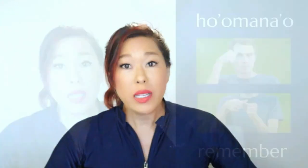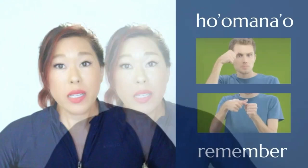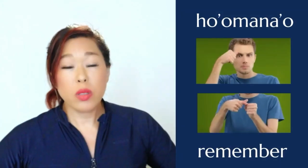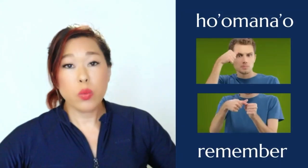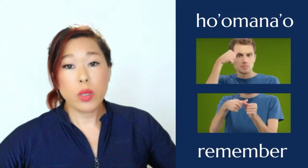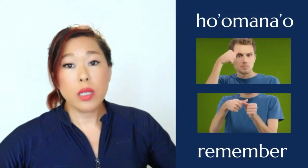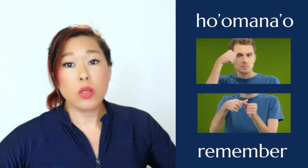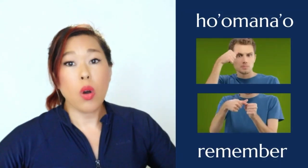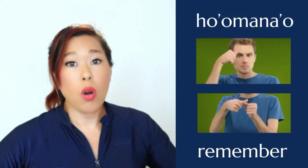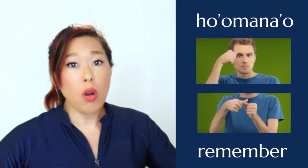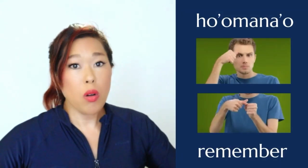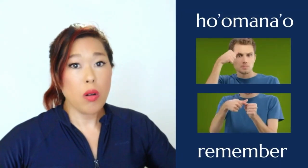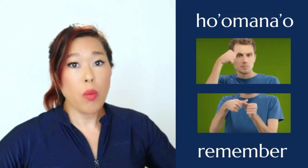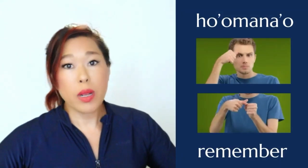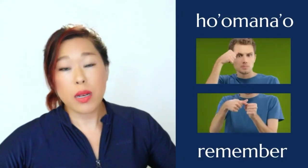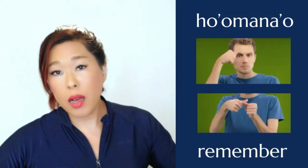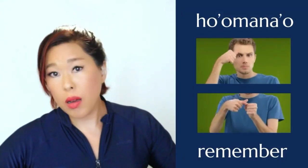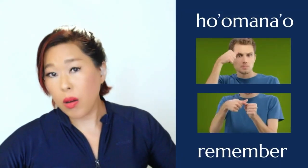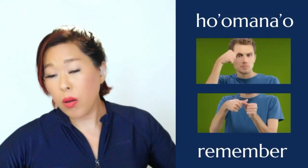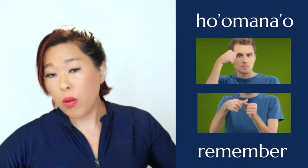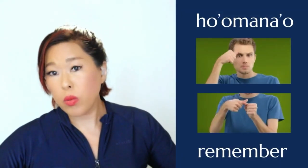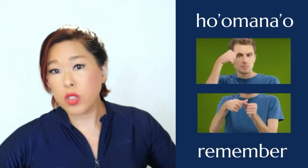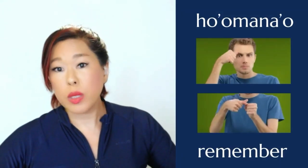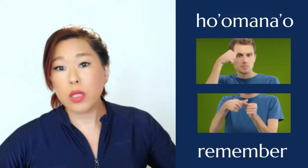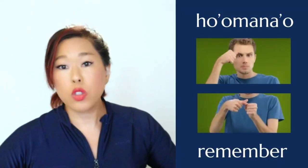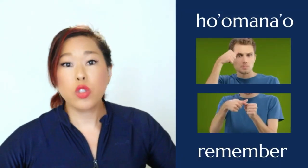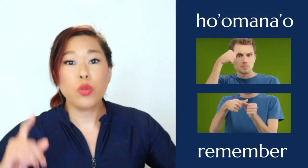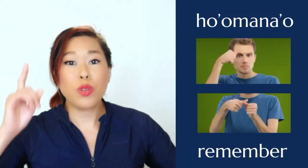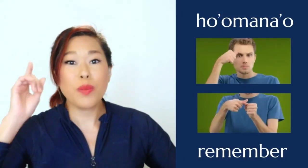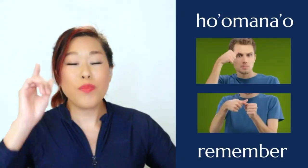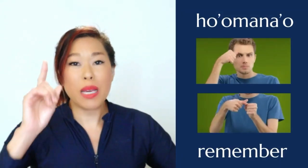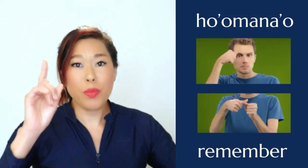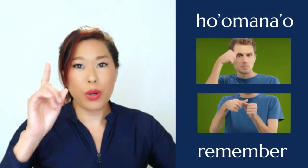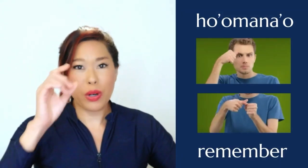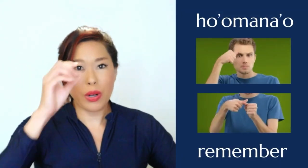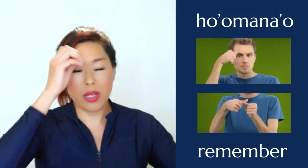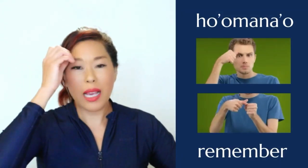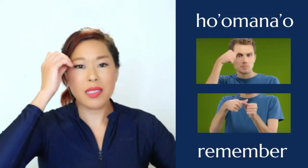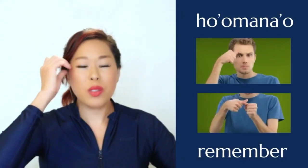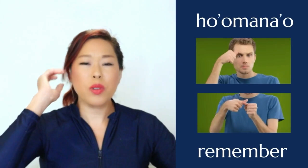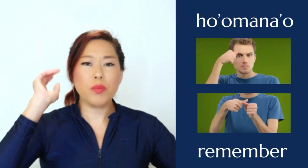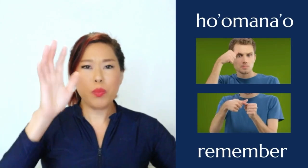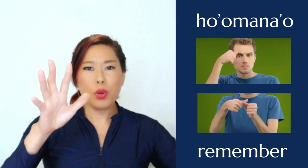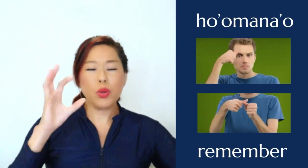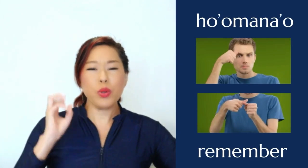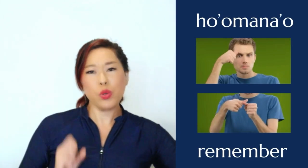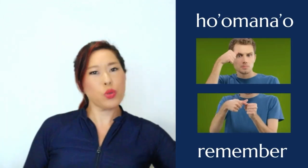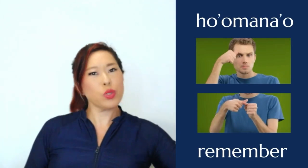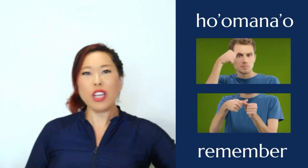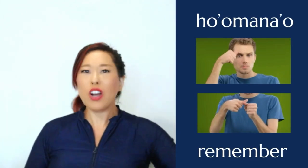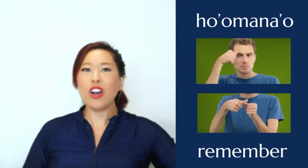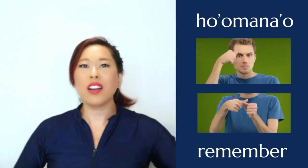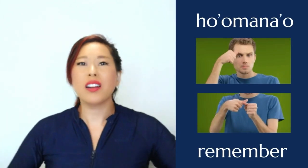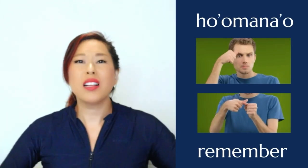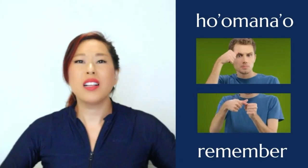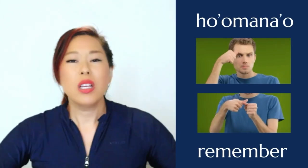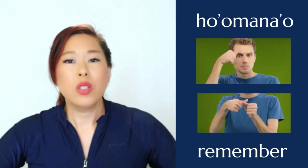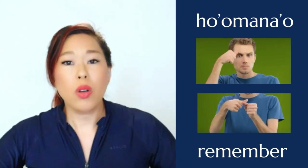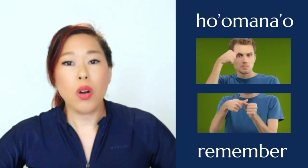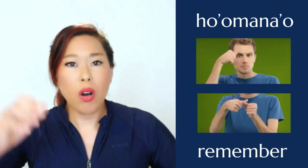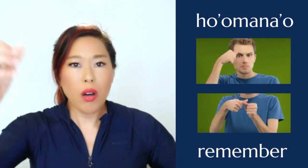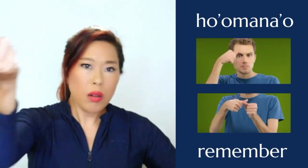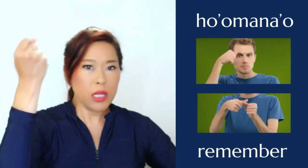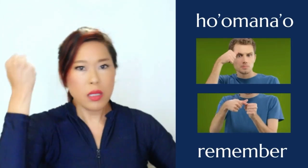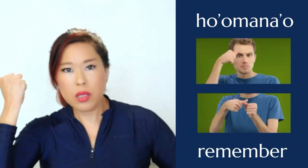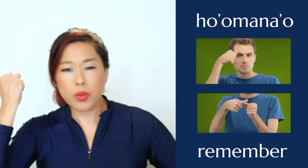Our Hawaiian word of the week is ho'omana'o, which means to remember, as in remember who you truly are.